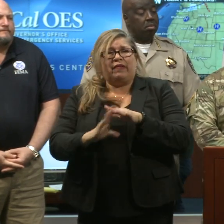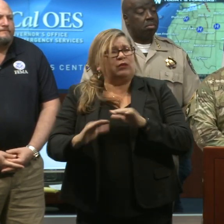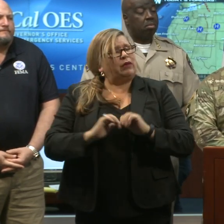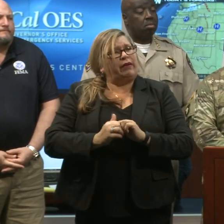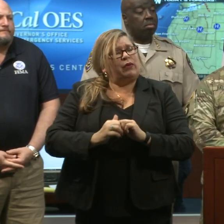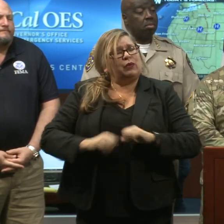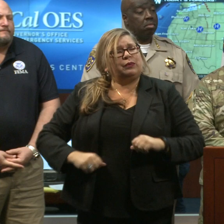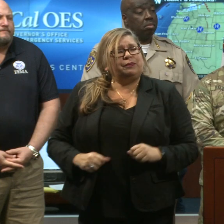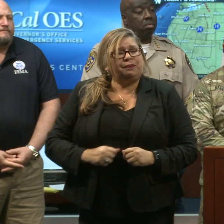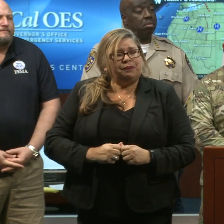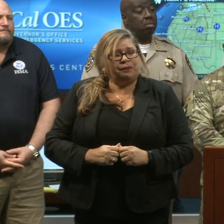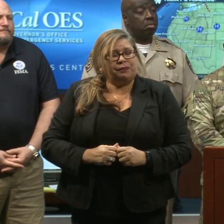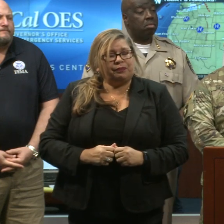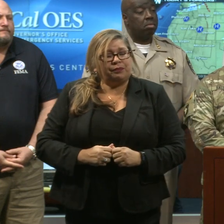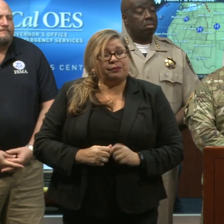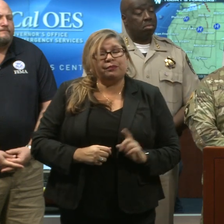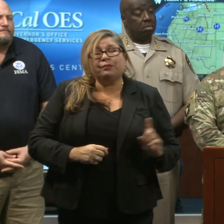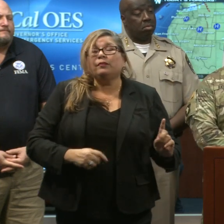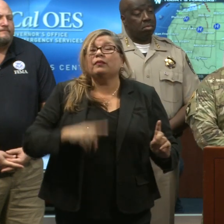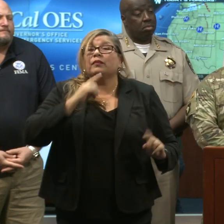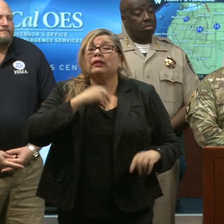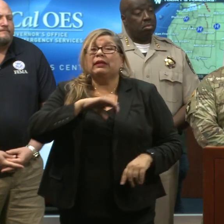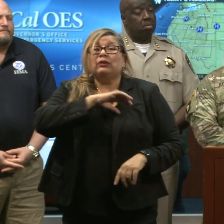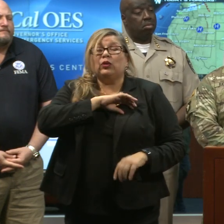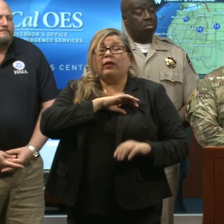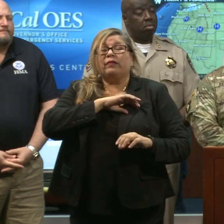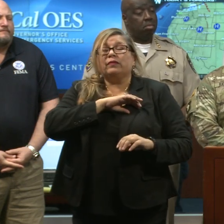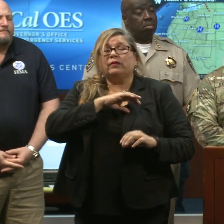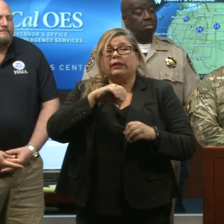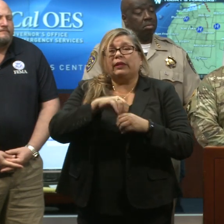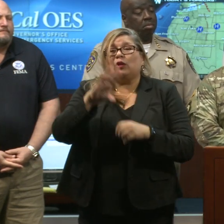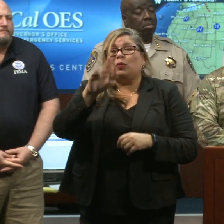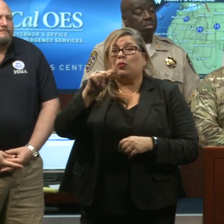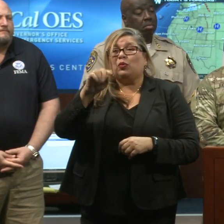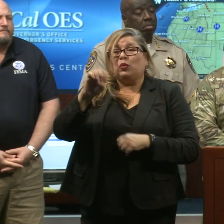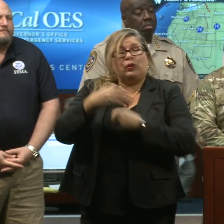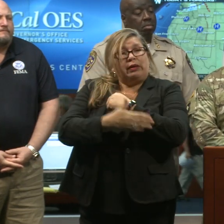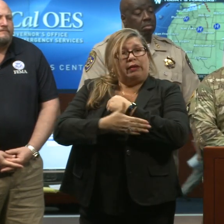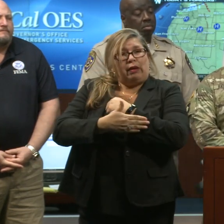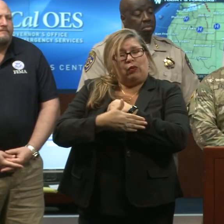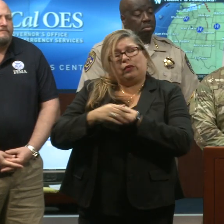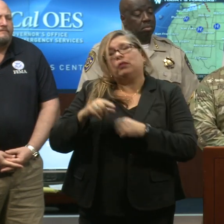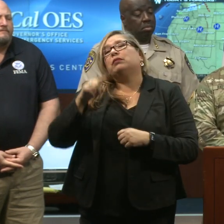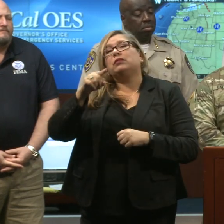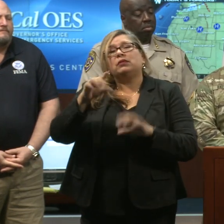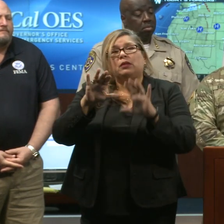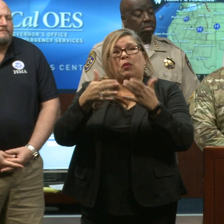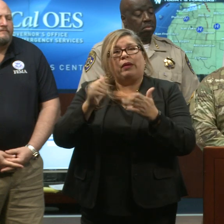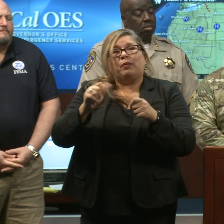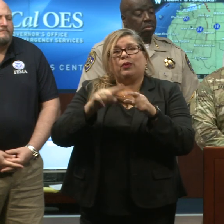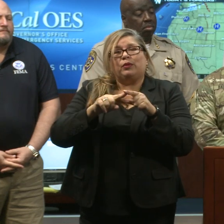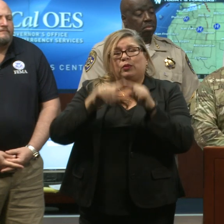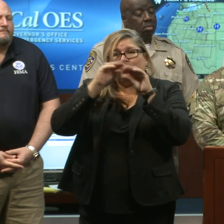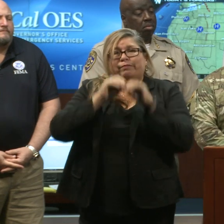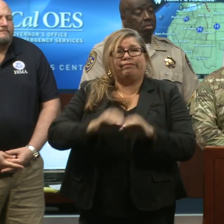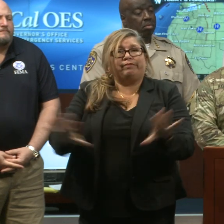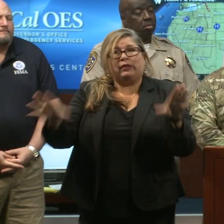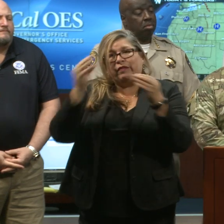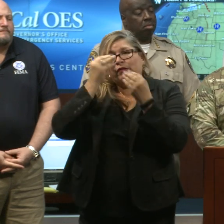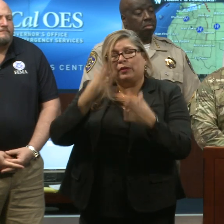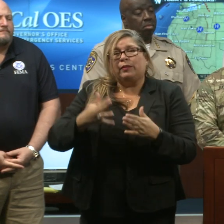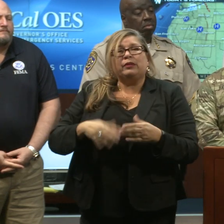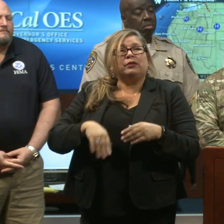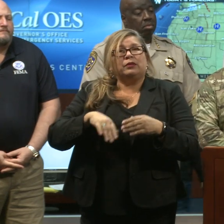So the Sheriff's Department in Butte County was able to send information out,